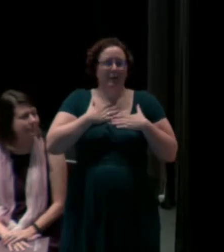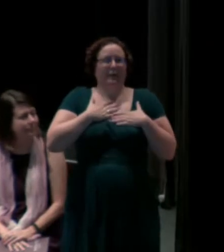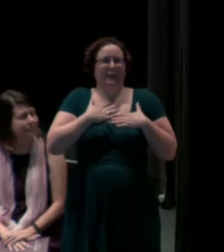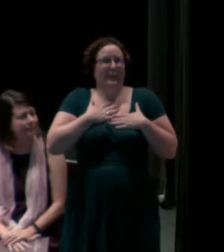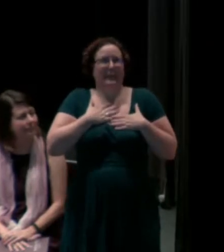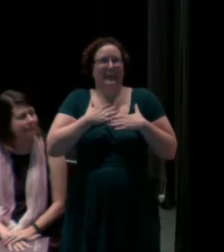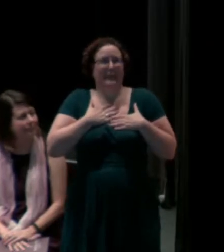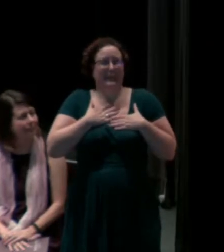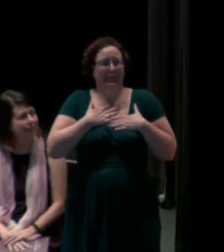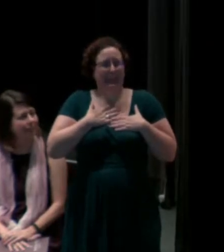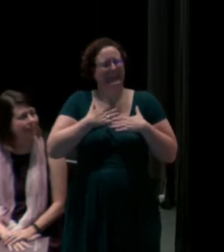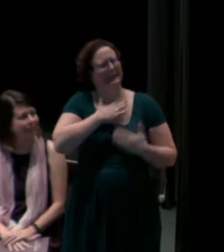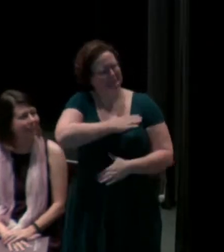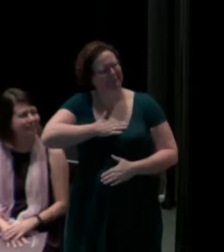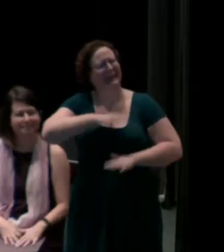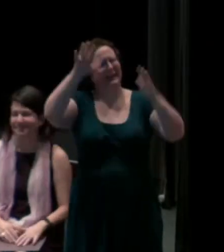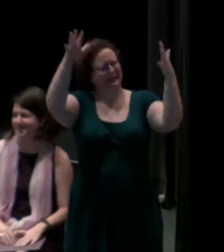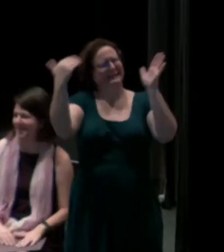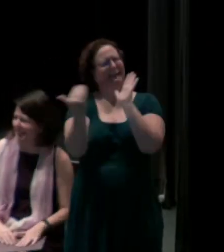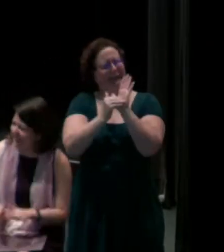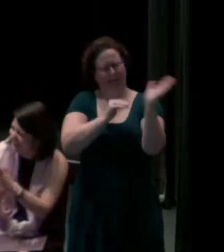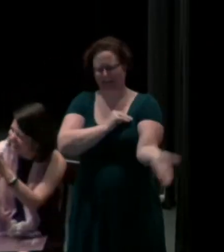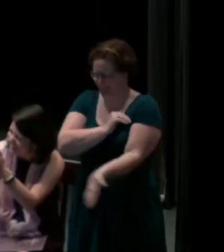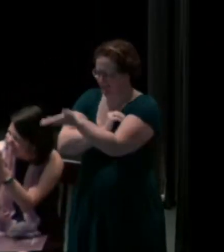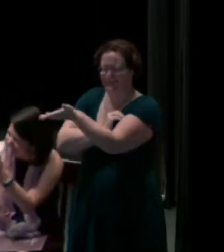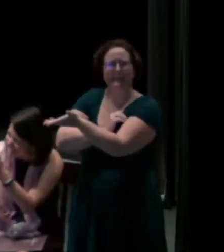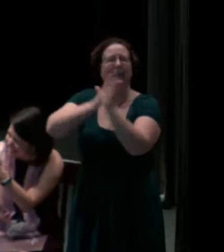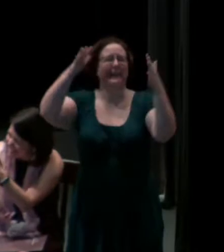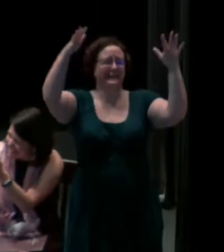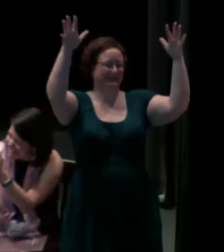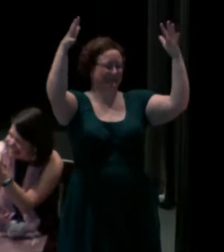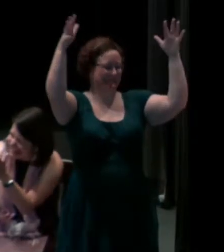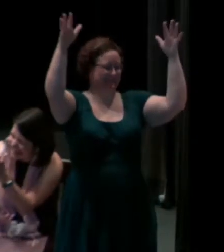incredibly impressed. Can we give them a round of applause?